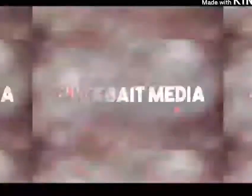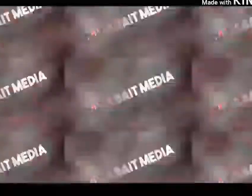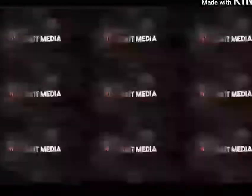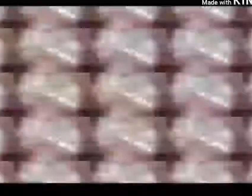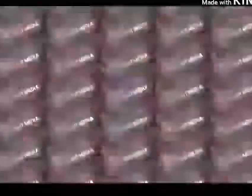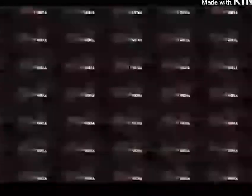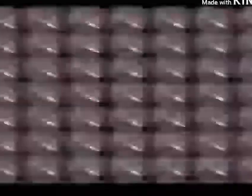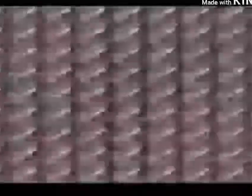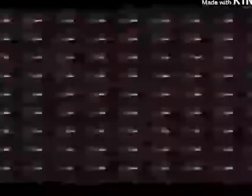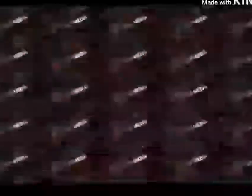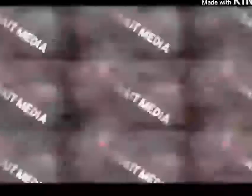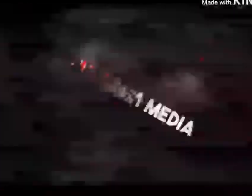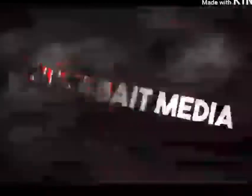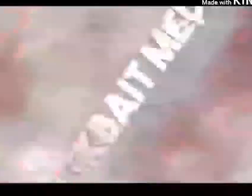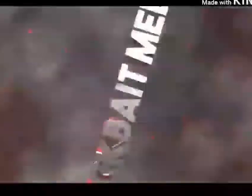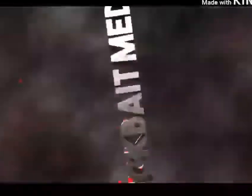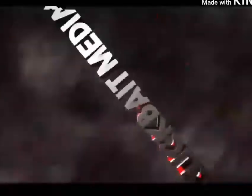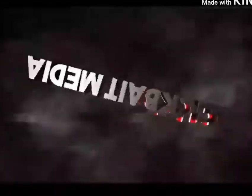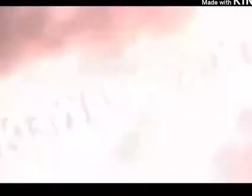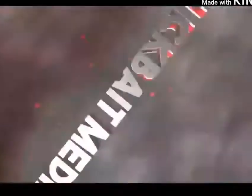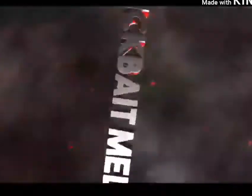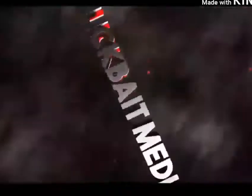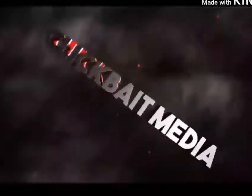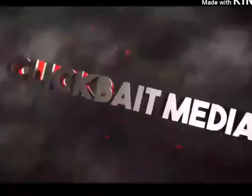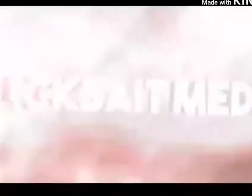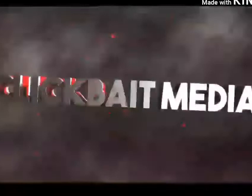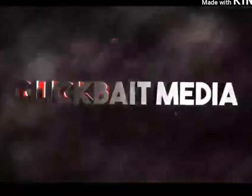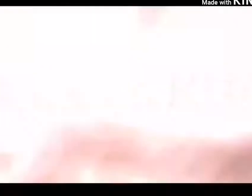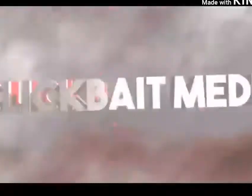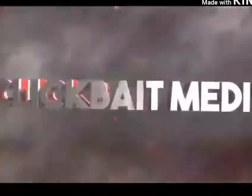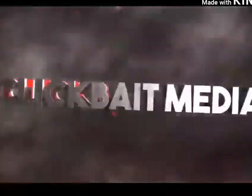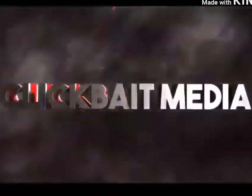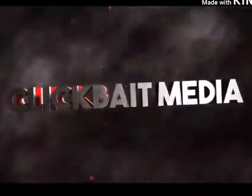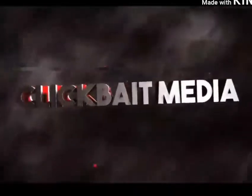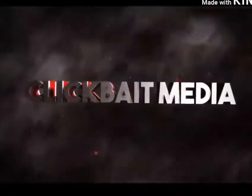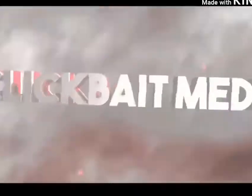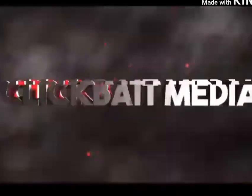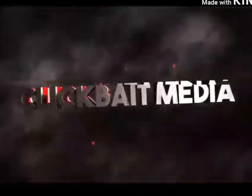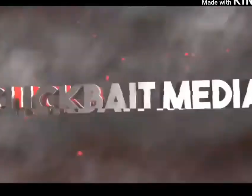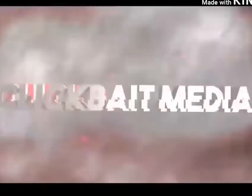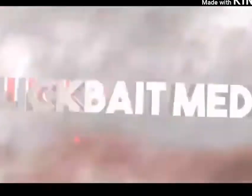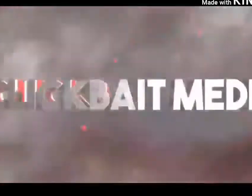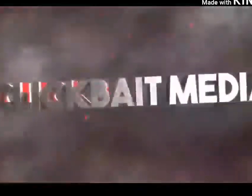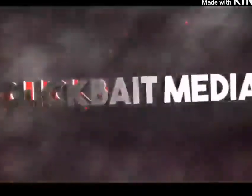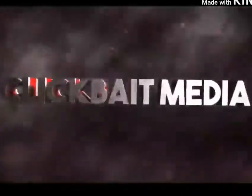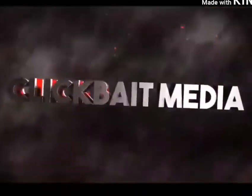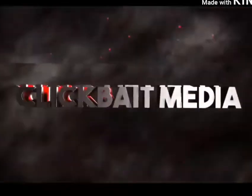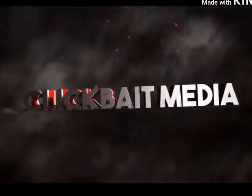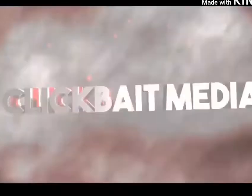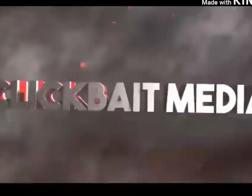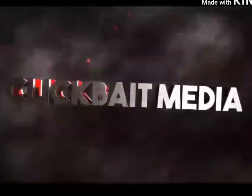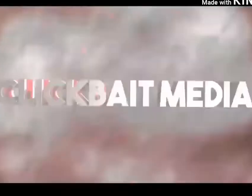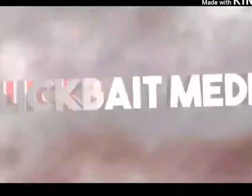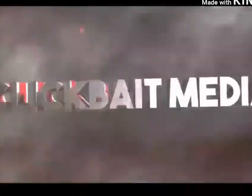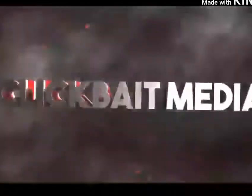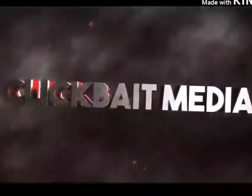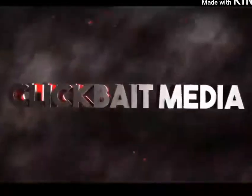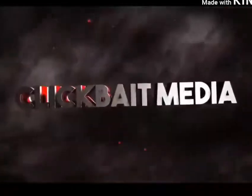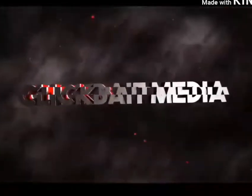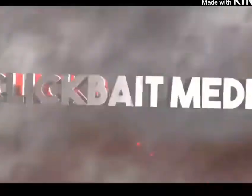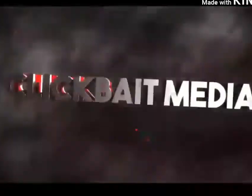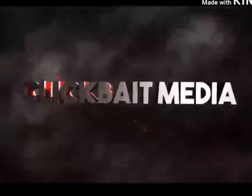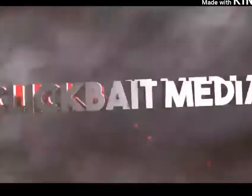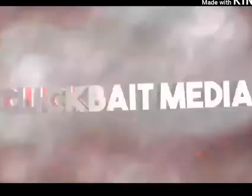riding, then we're riding, baby. Screech, say that we so crazy. I don't care, don't you ever